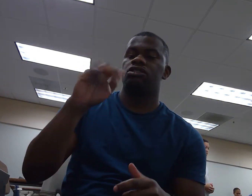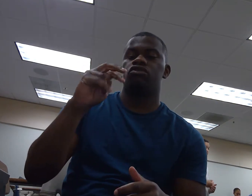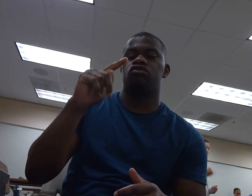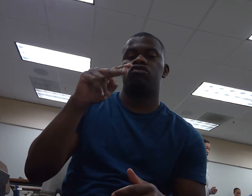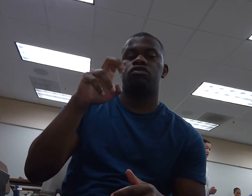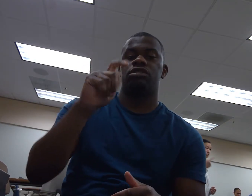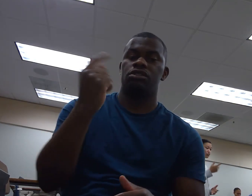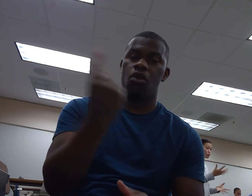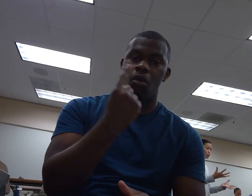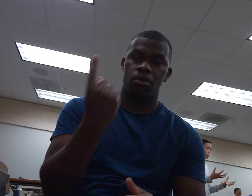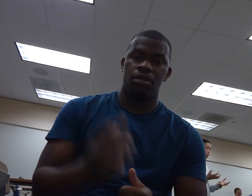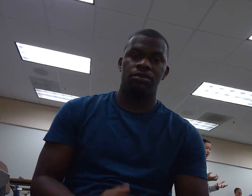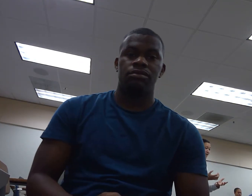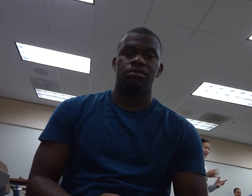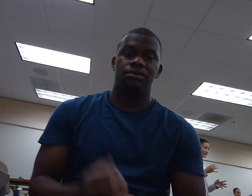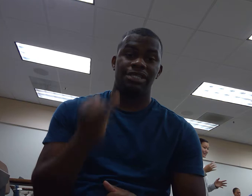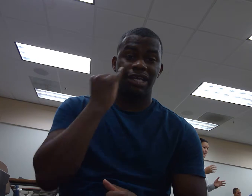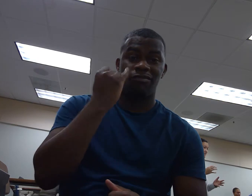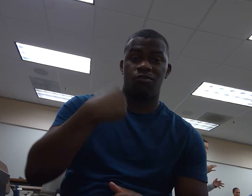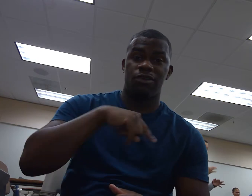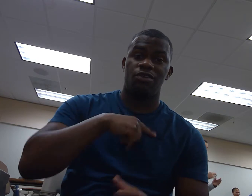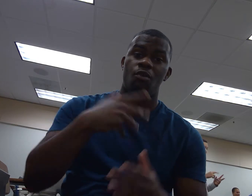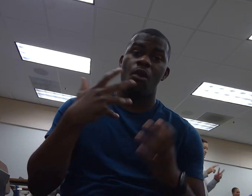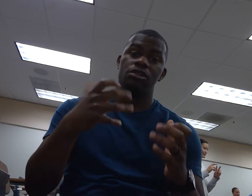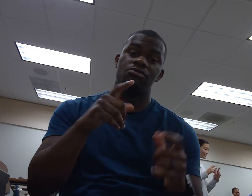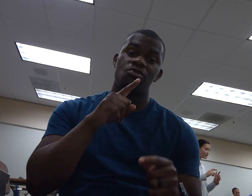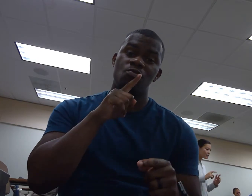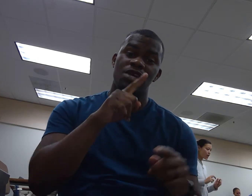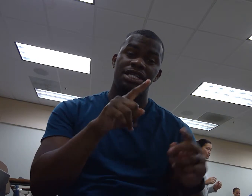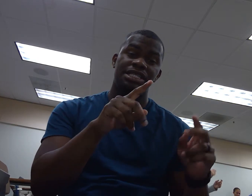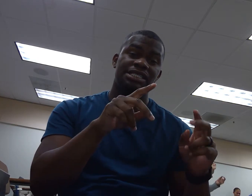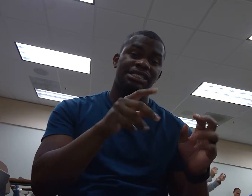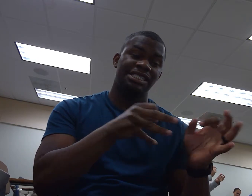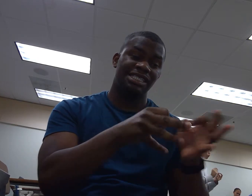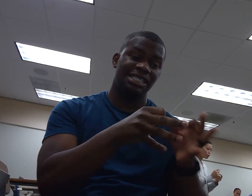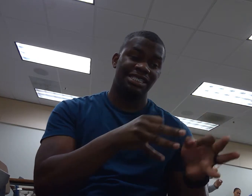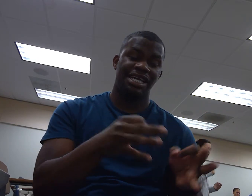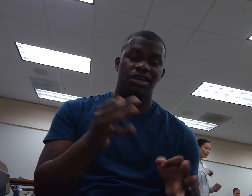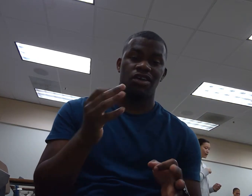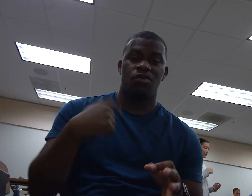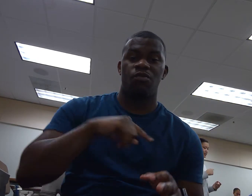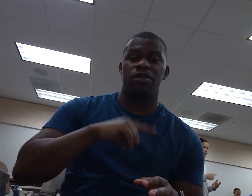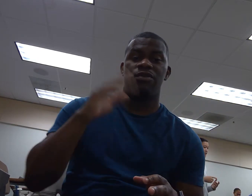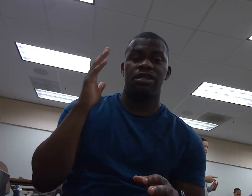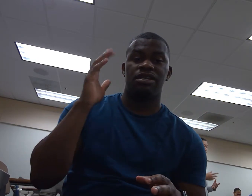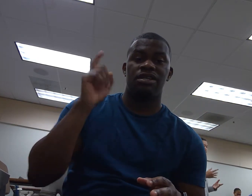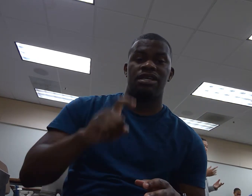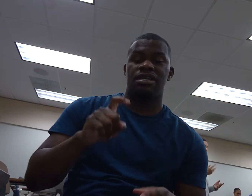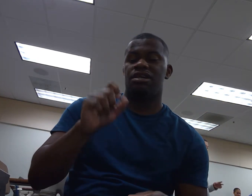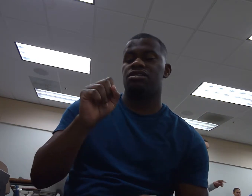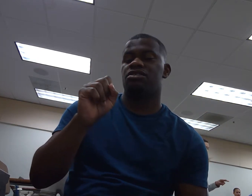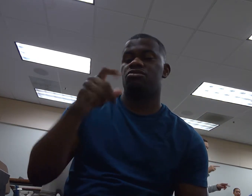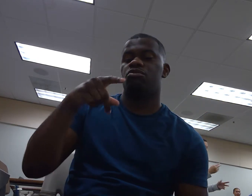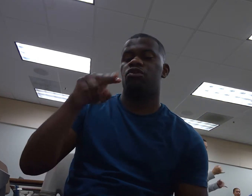detailed, we probably have to get a spreadsheet out to really analyze things and see how the interest and how the interest payment changes as we